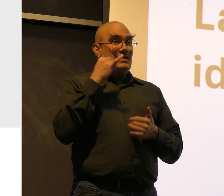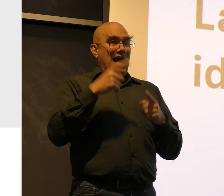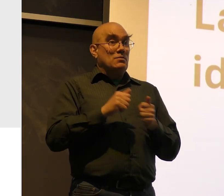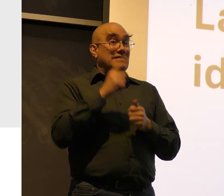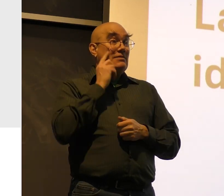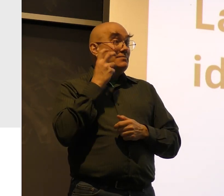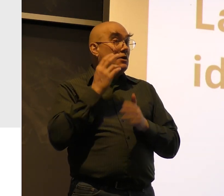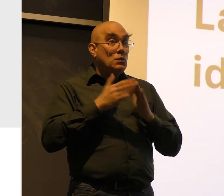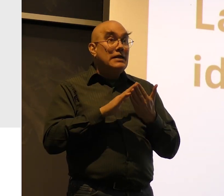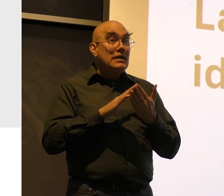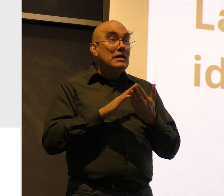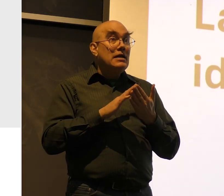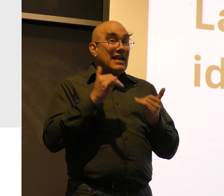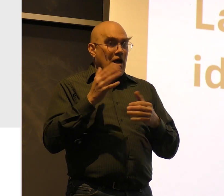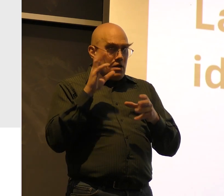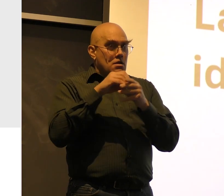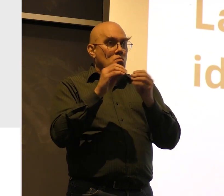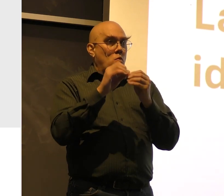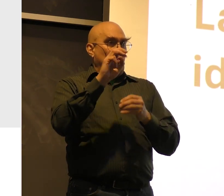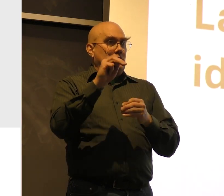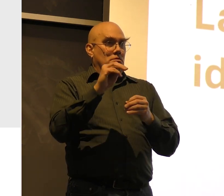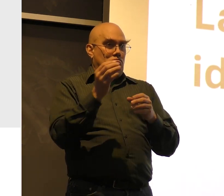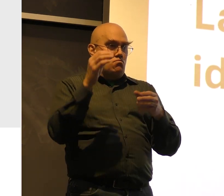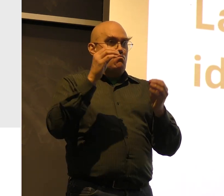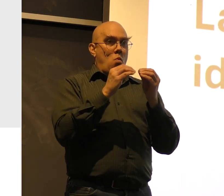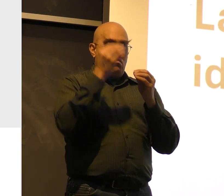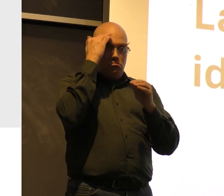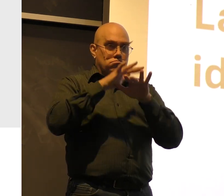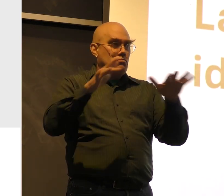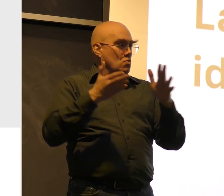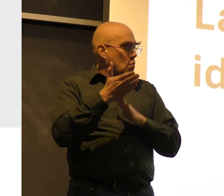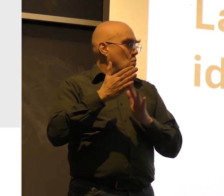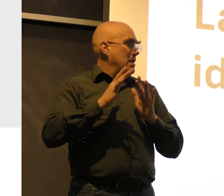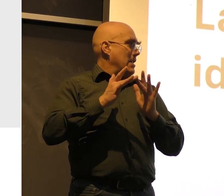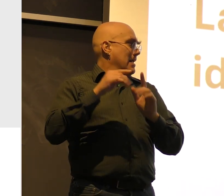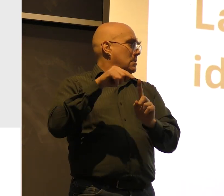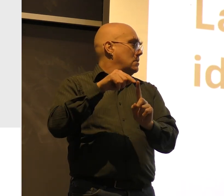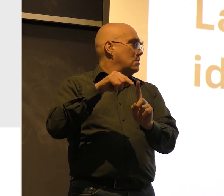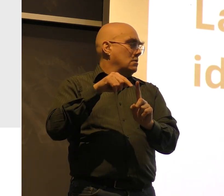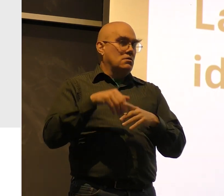And now we see it happening with the deaf-blind community. Now there are more and more on social media. There's more awareness because of the